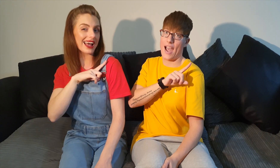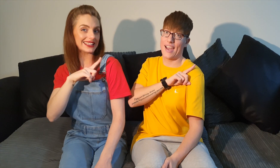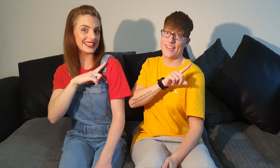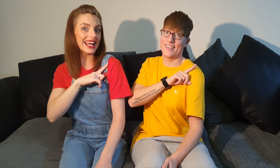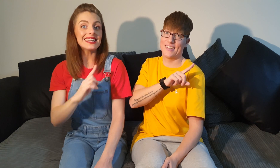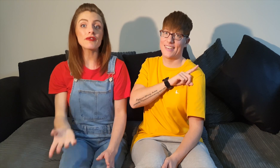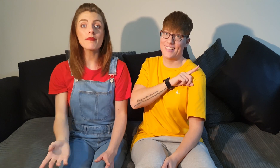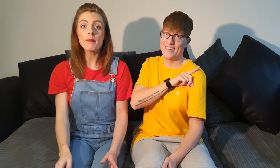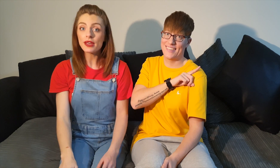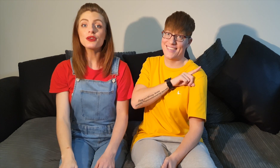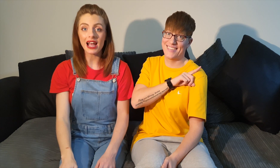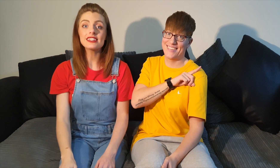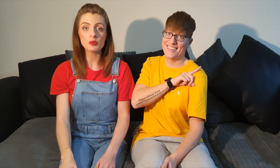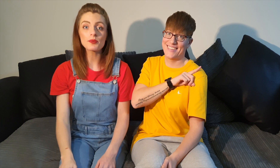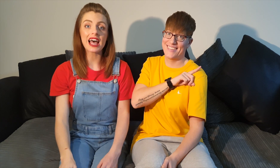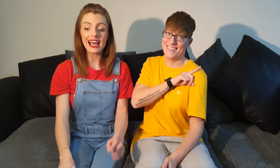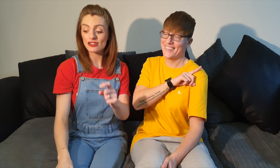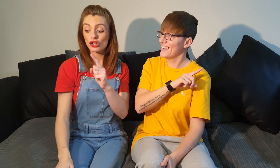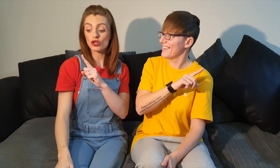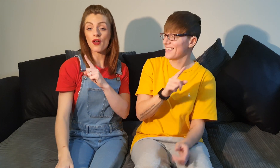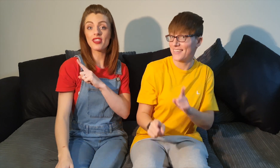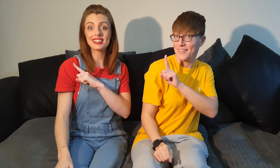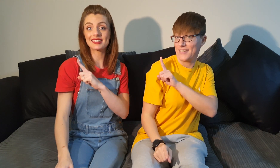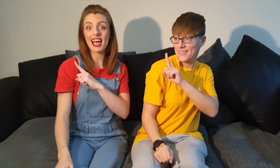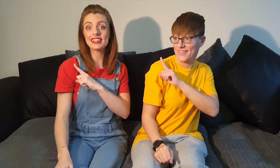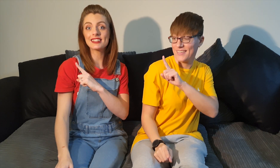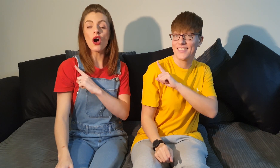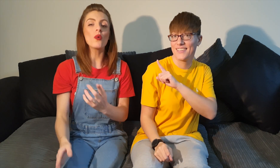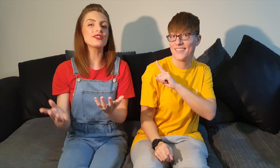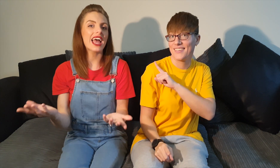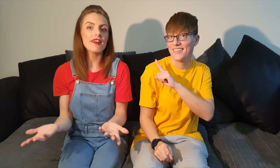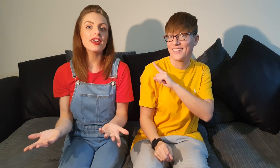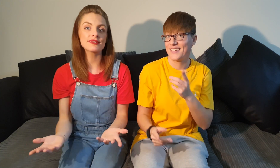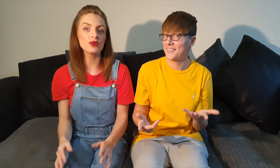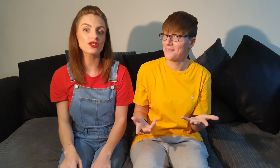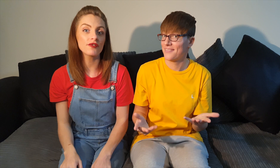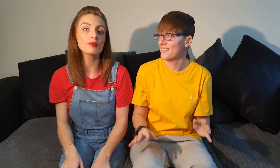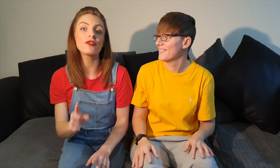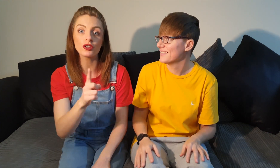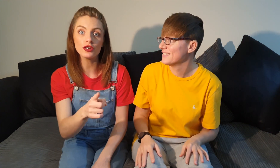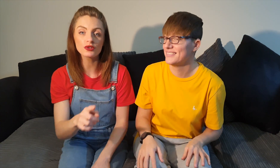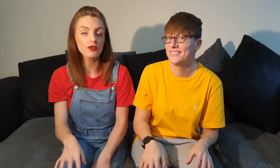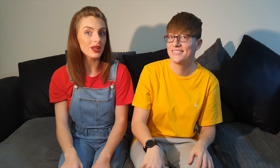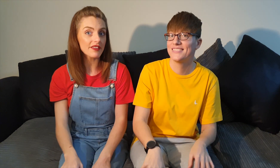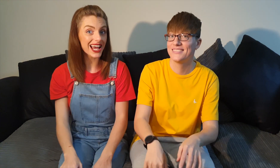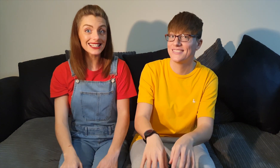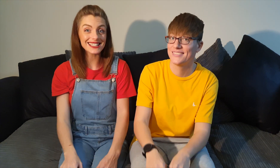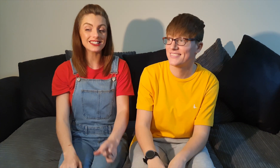why. Now remember, you can swap sides. You can do it on this side, whatever is most comfortable for you. So if you're left-handed, you